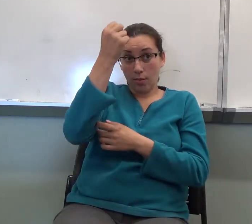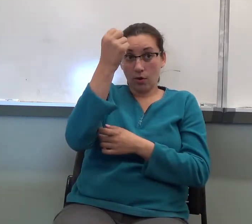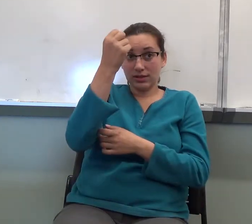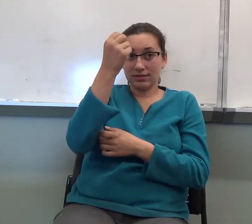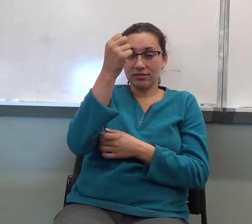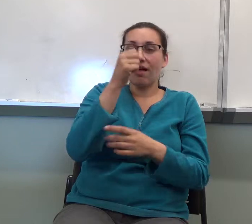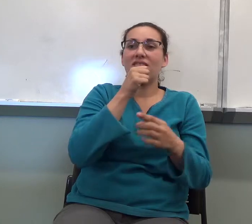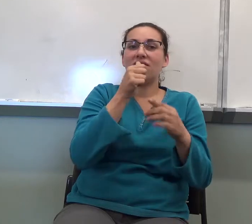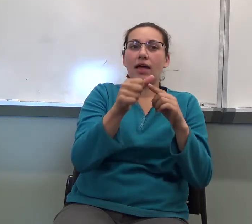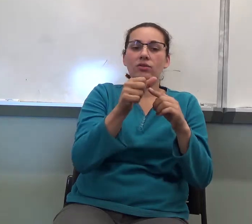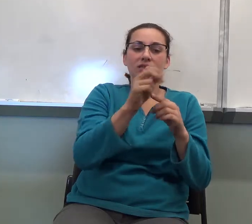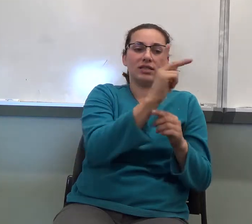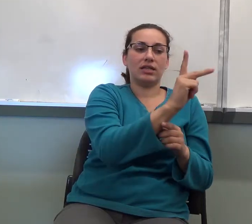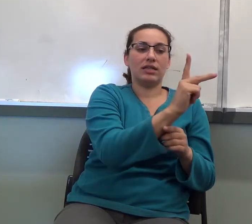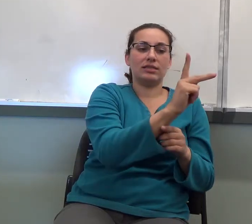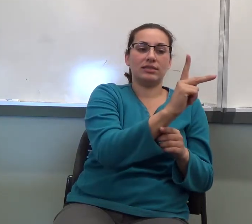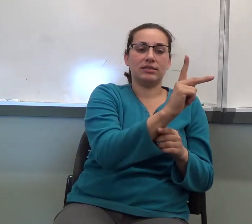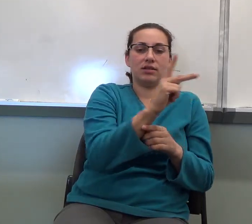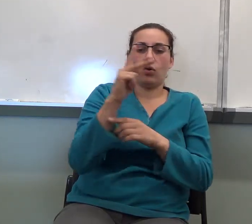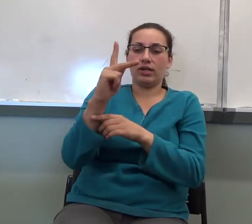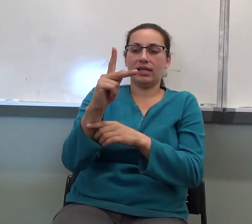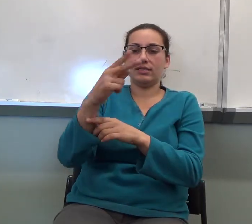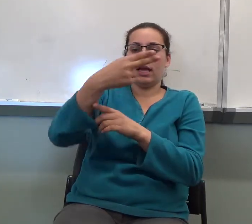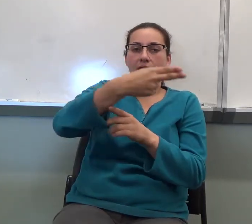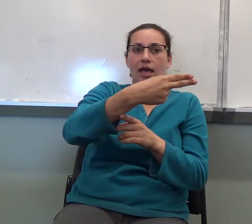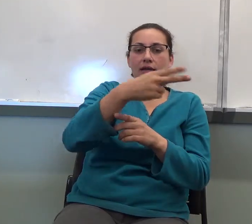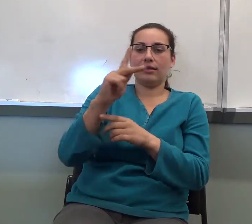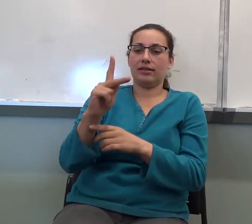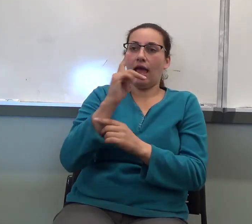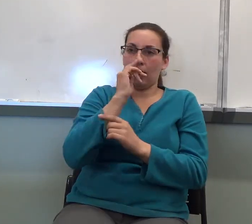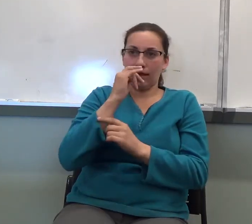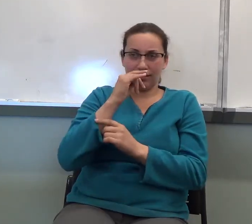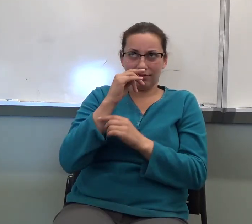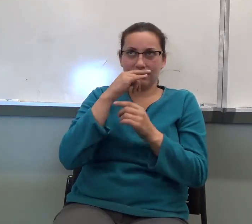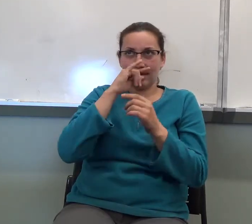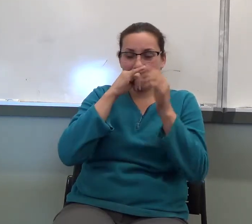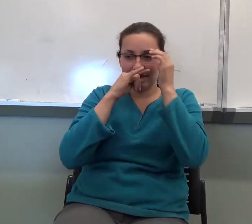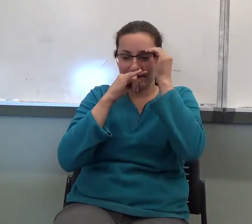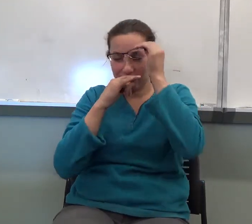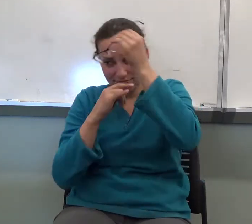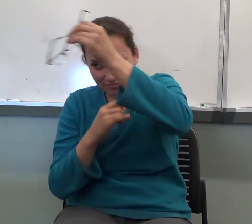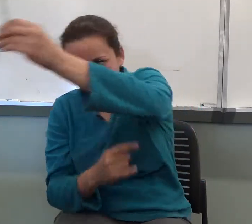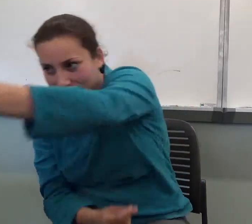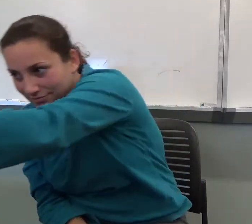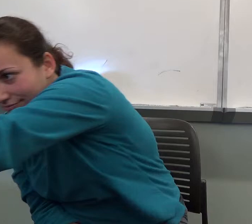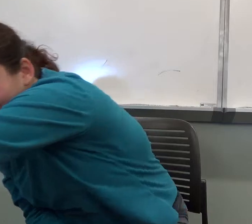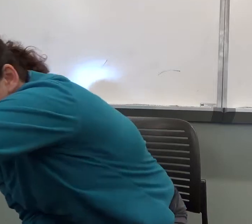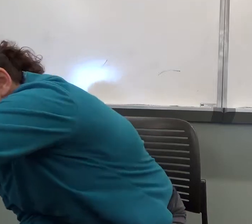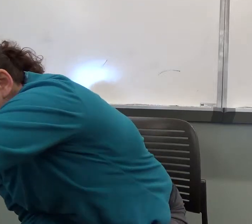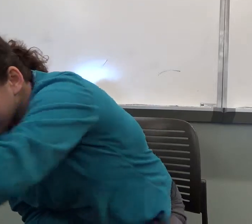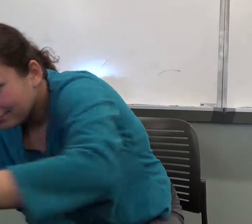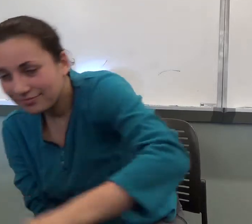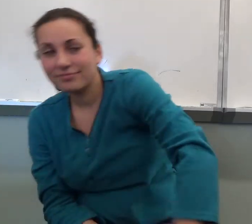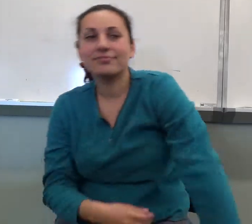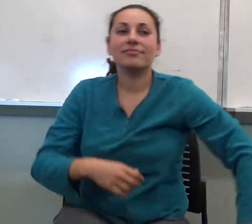have donuts. This is called U for unit, until Dad calls Mom. The only thing is, that part is